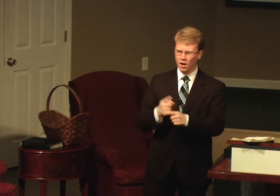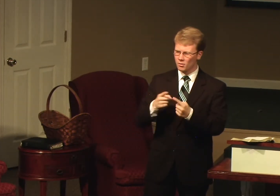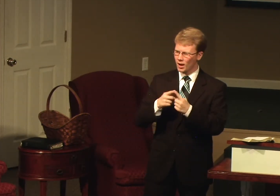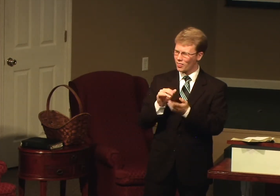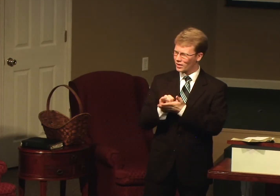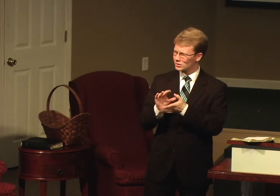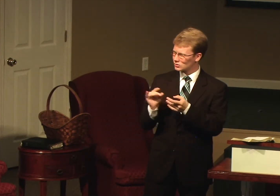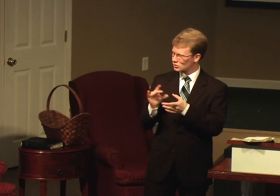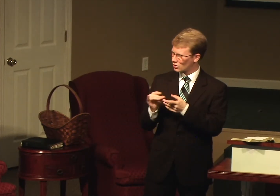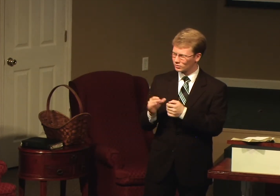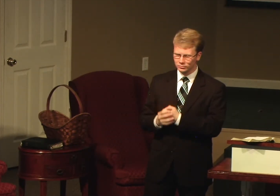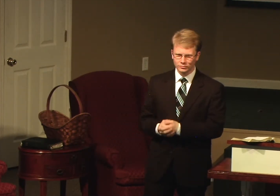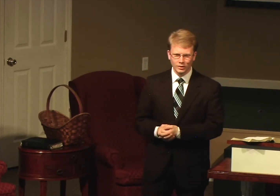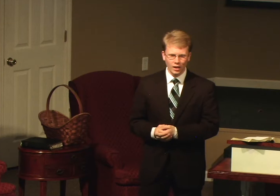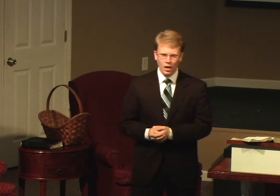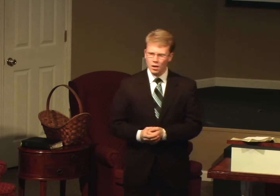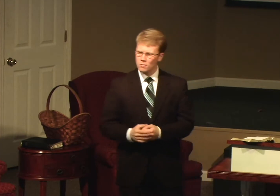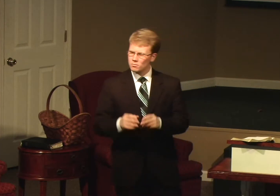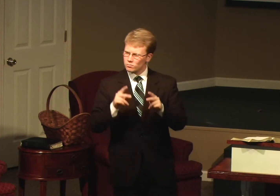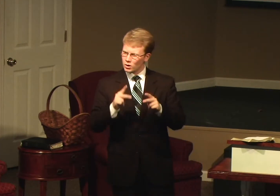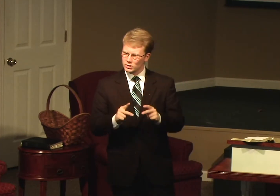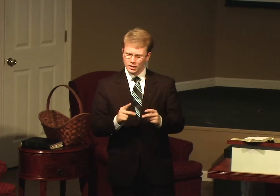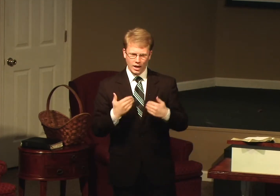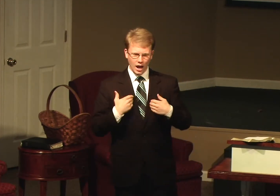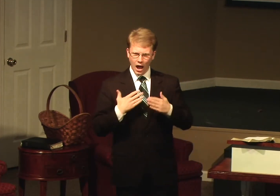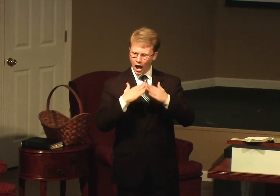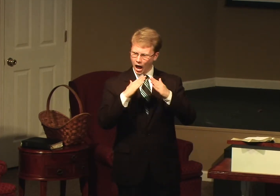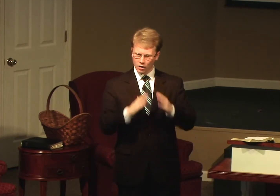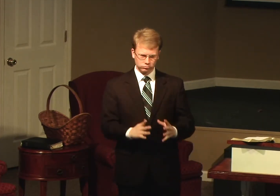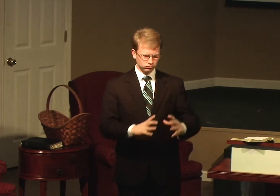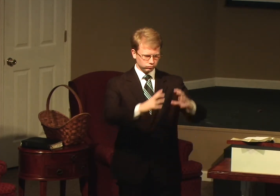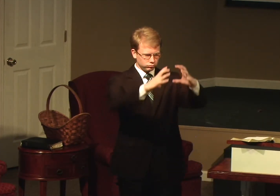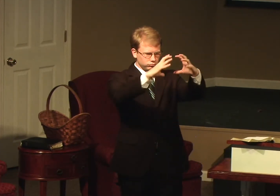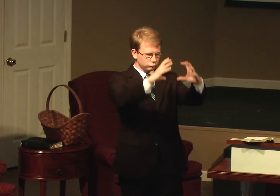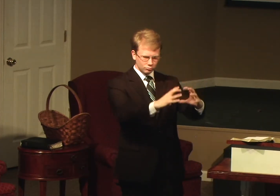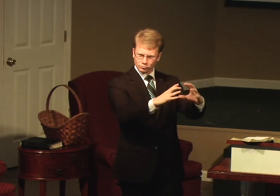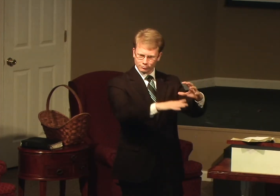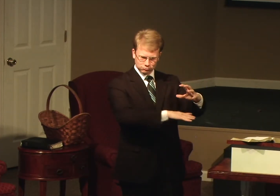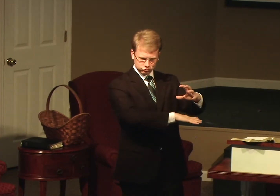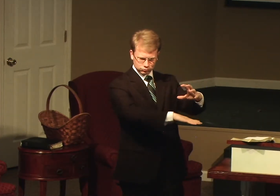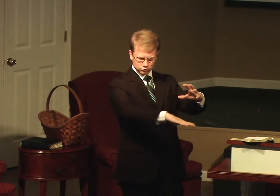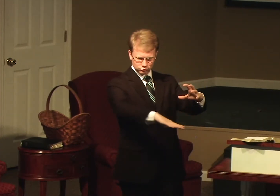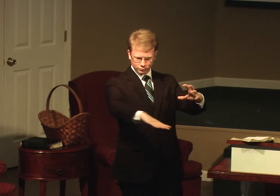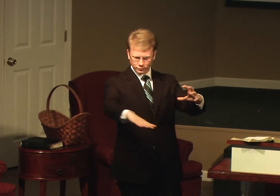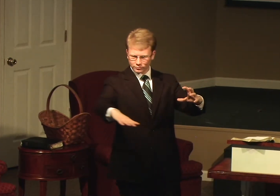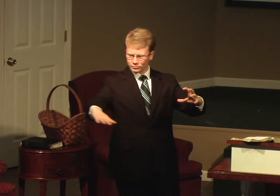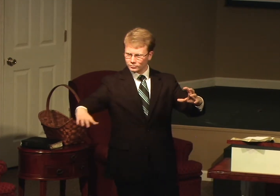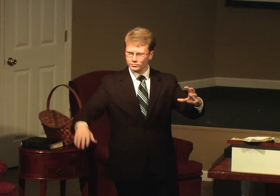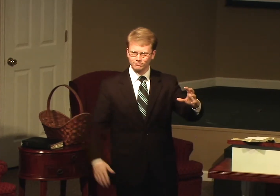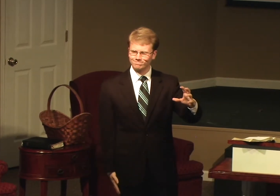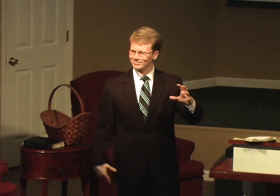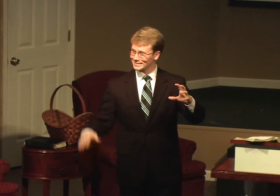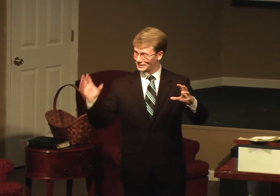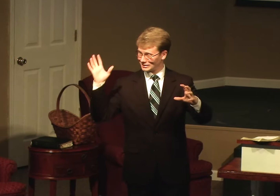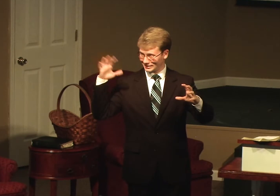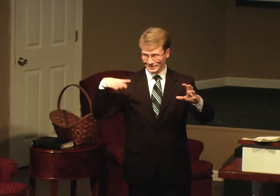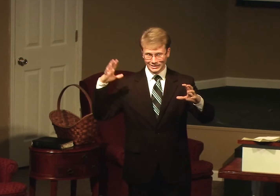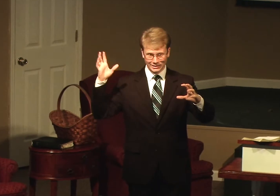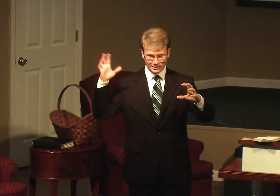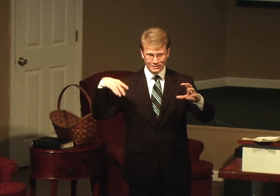I saw a video one time of this story. This person, they had a house built,